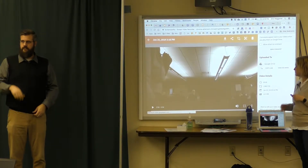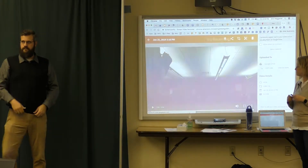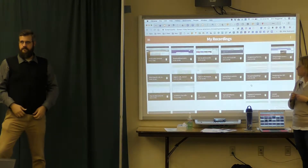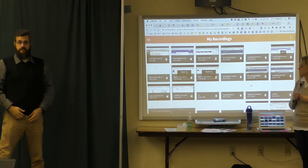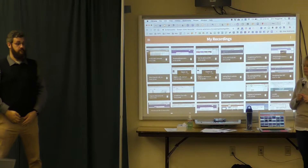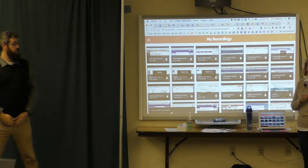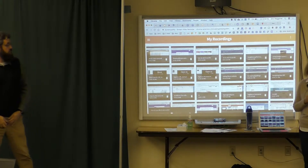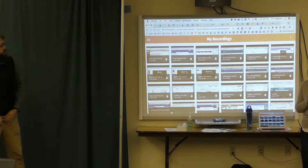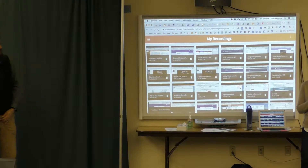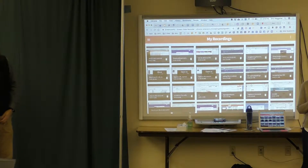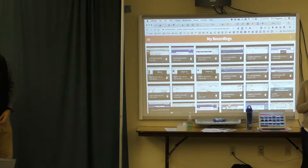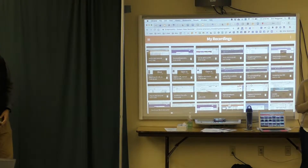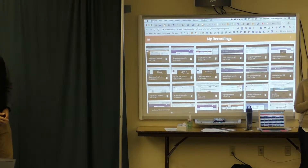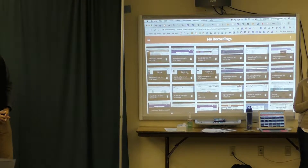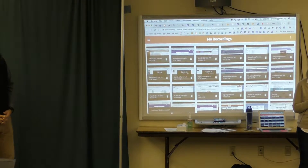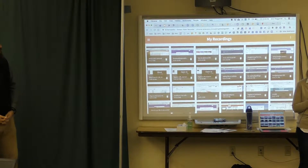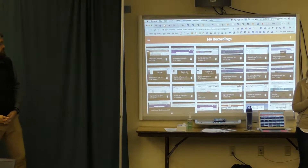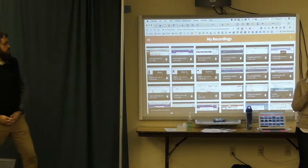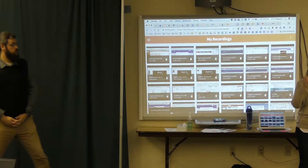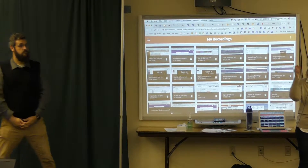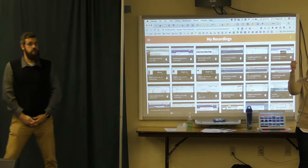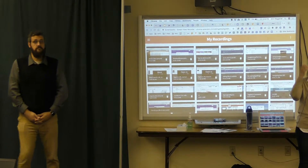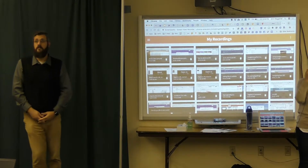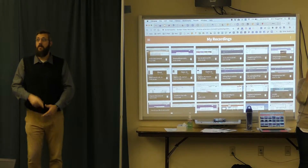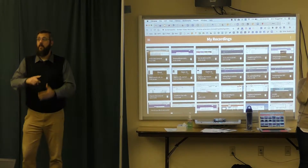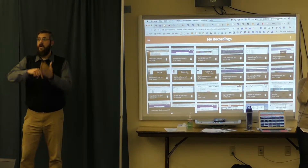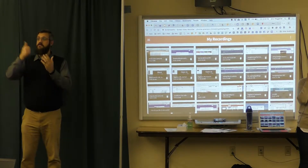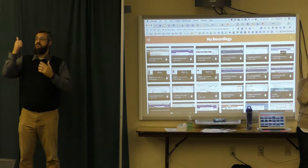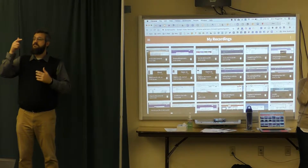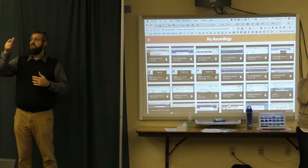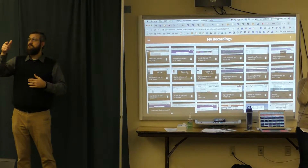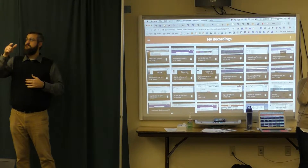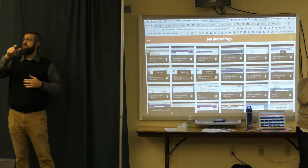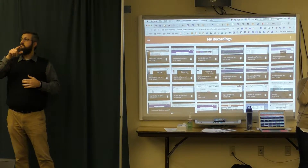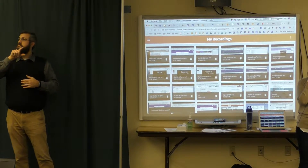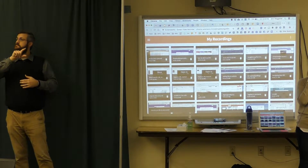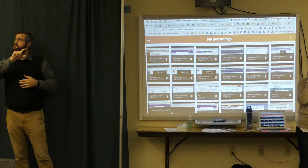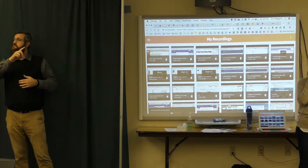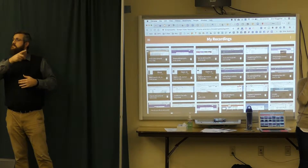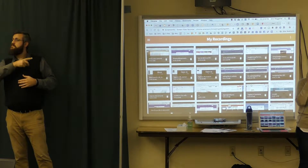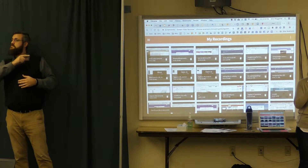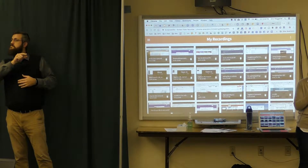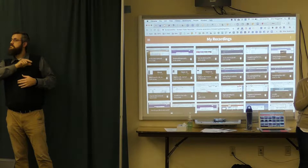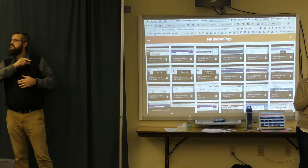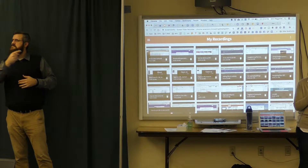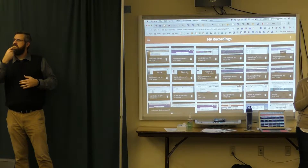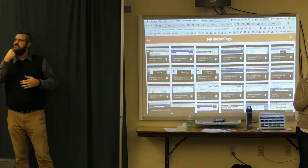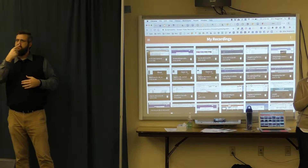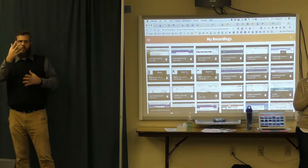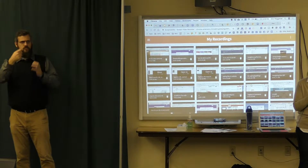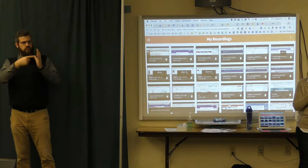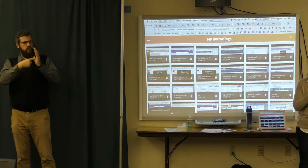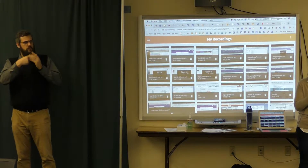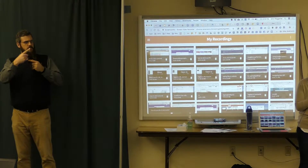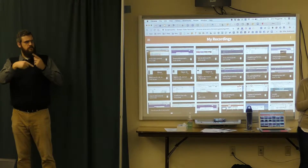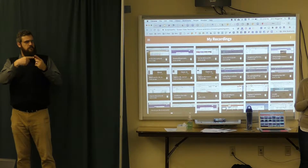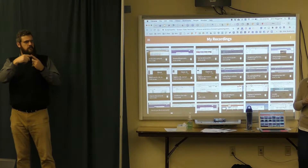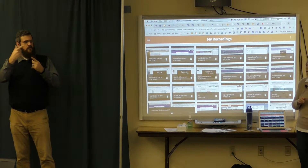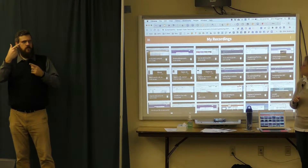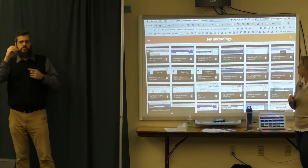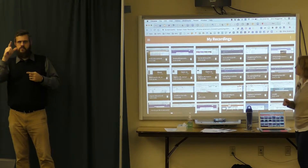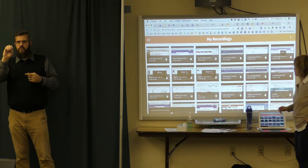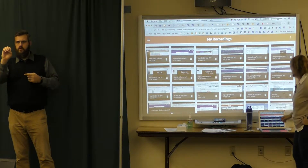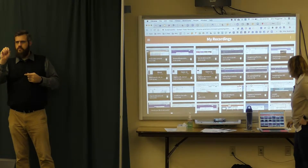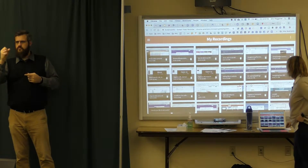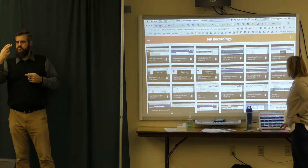You don't see it? What else? Oh, in the back. You were What did I forget? going to show us about the Google Sheets that are like Excel sheets. Oh,